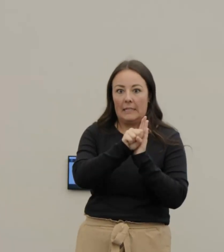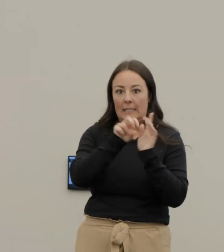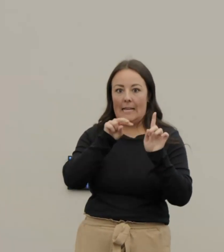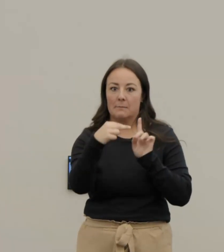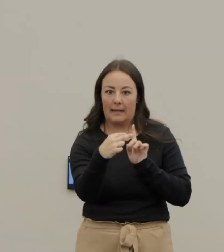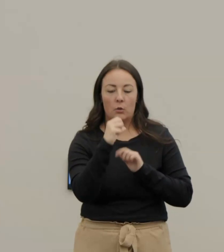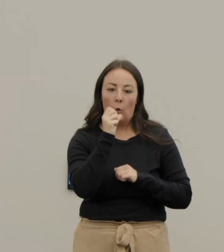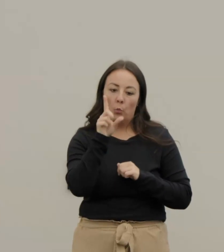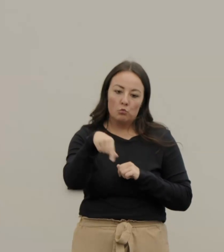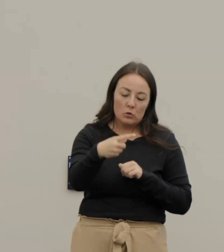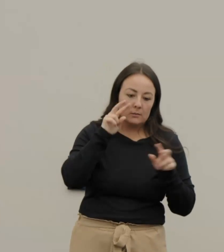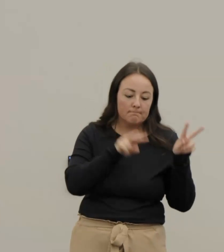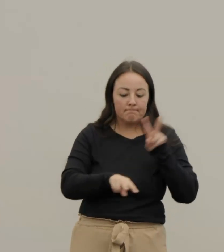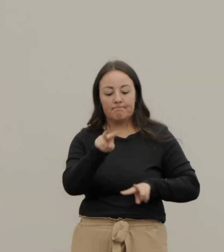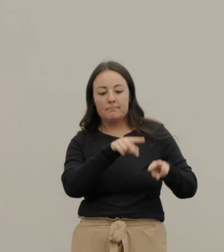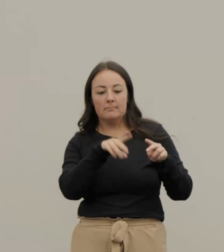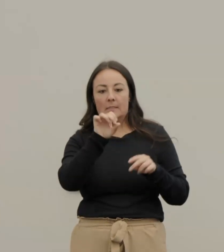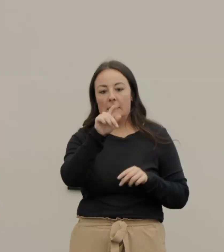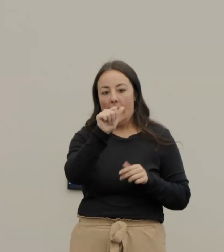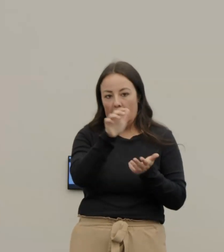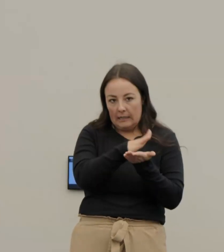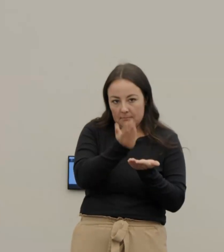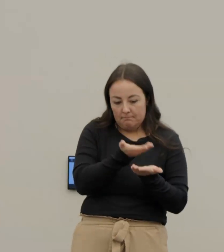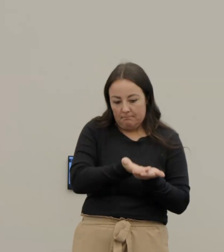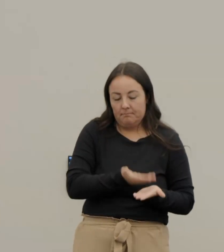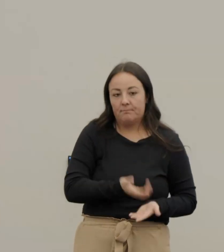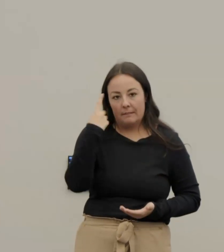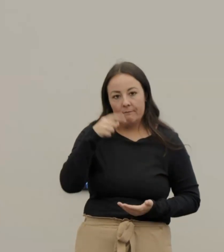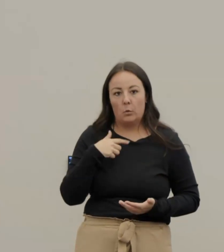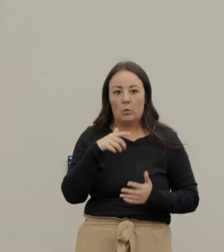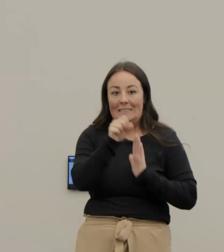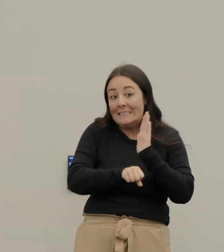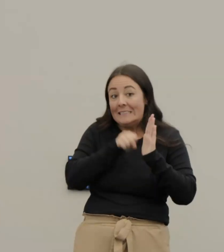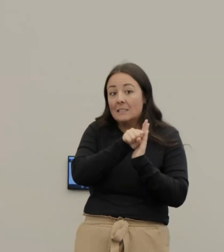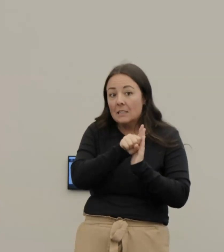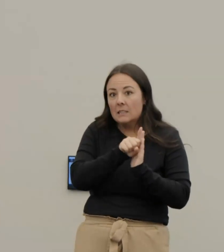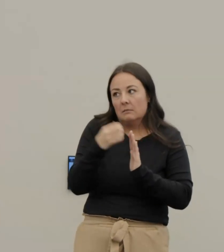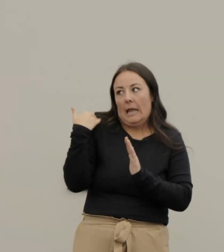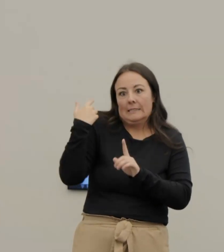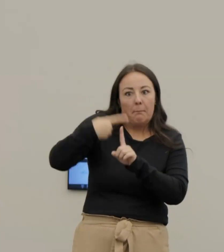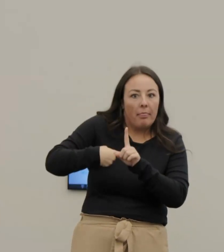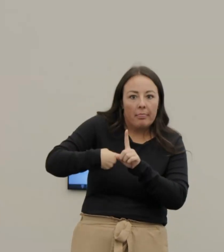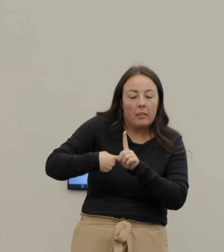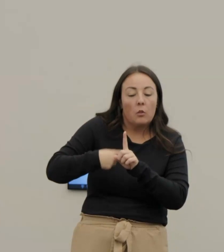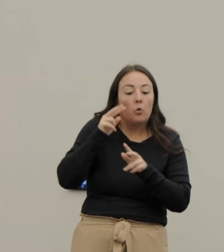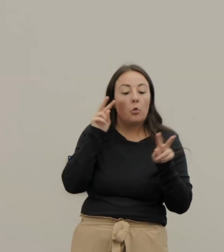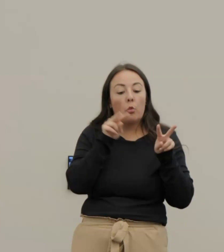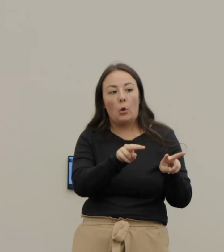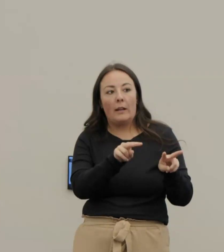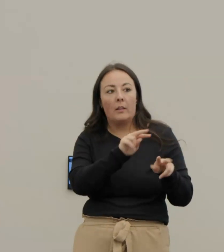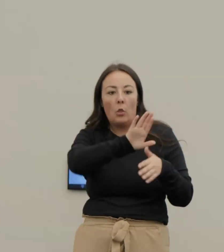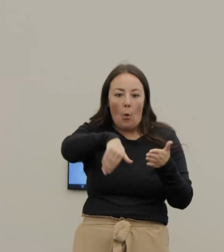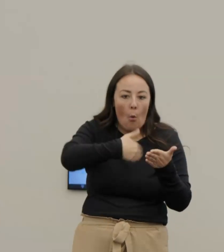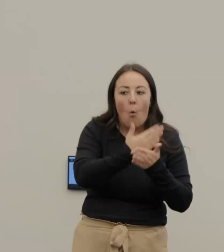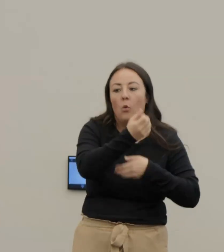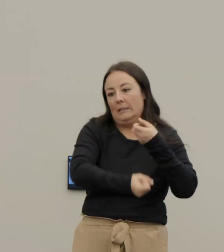just look at your data for traffic in this prioritization scheme in just the last month. Look at it across the whole year, because there are certain instances where you're